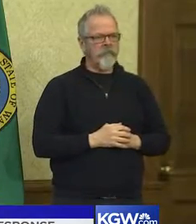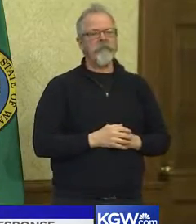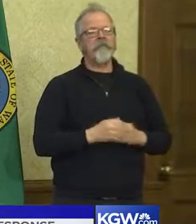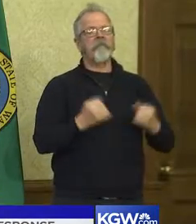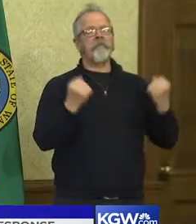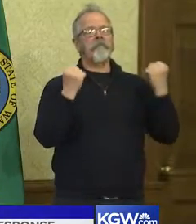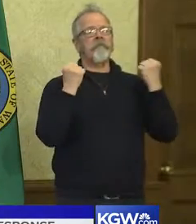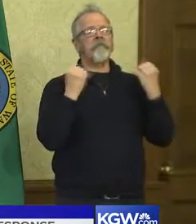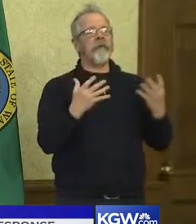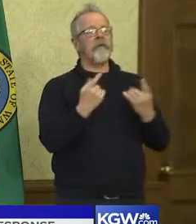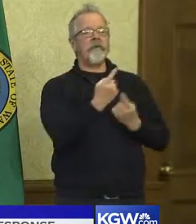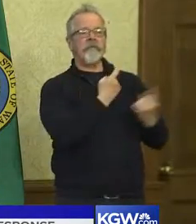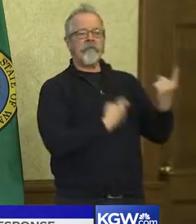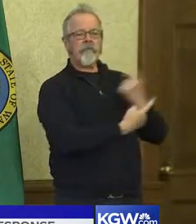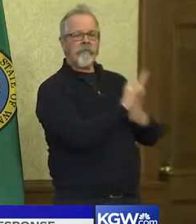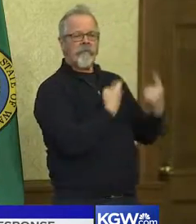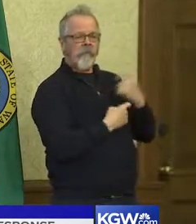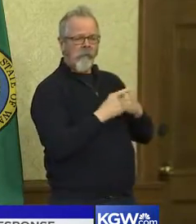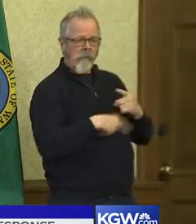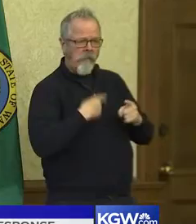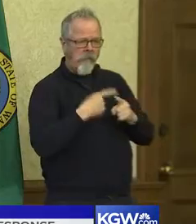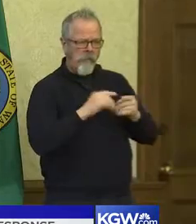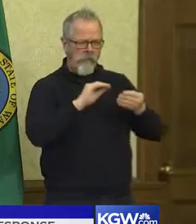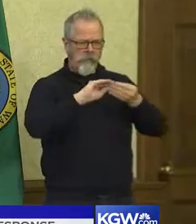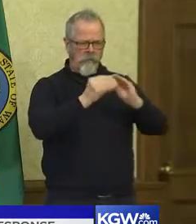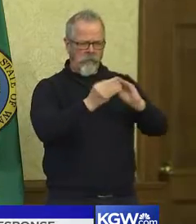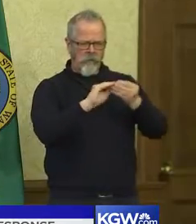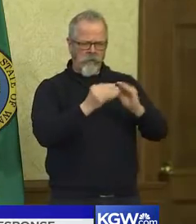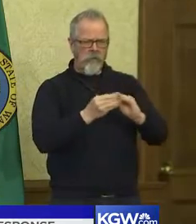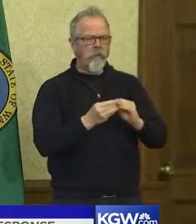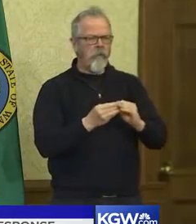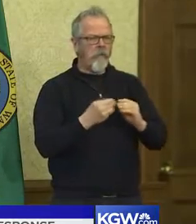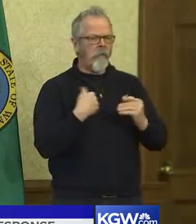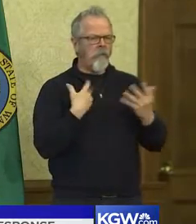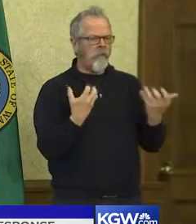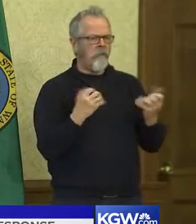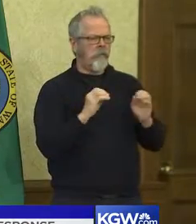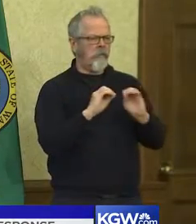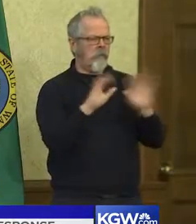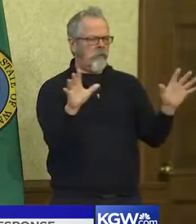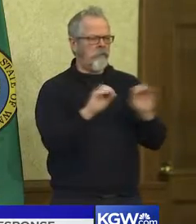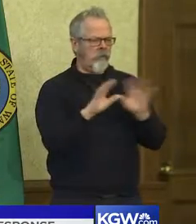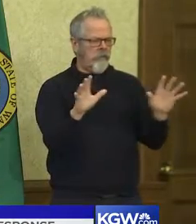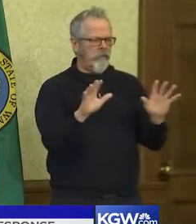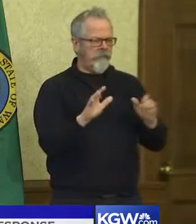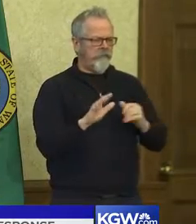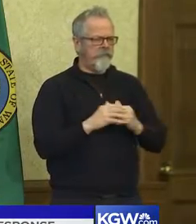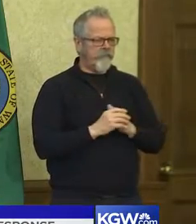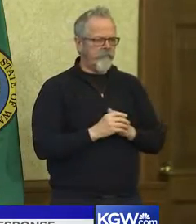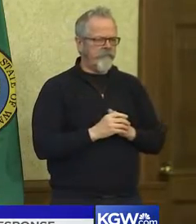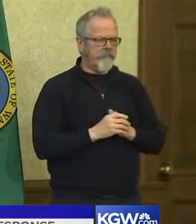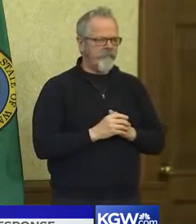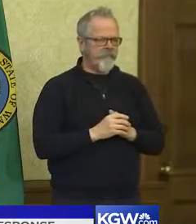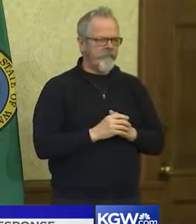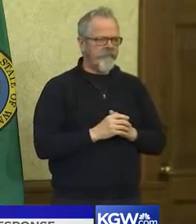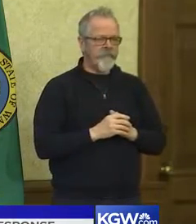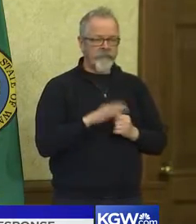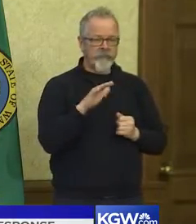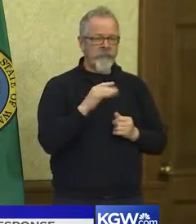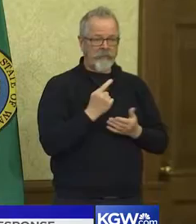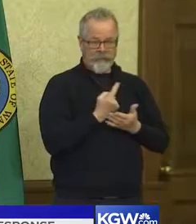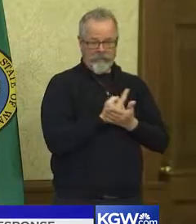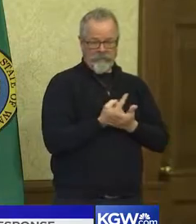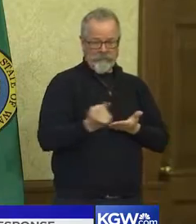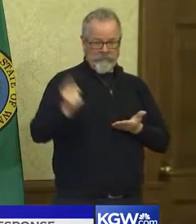of 585,000 claims and a total number of claims that were paid out that